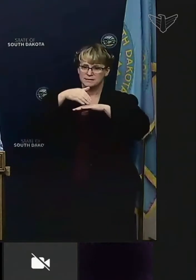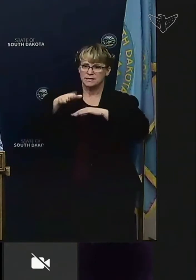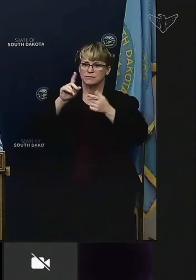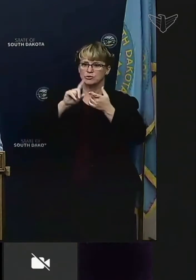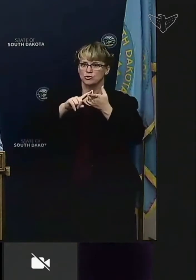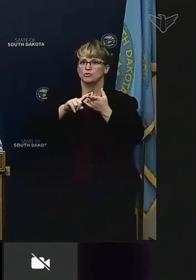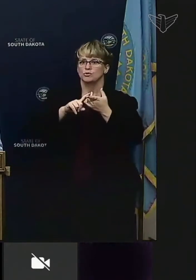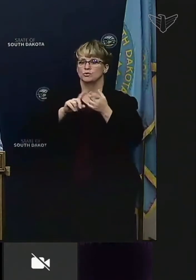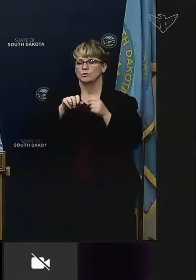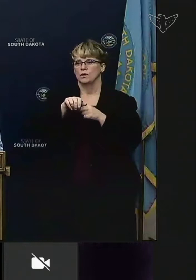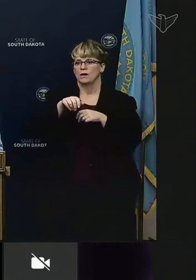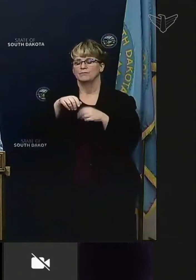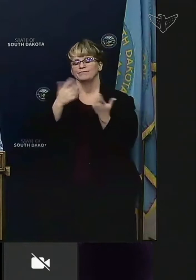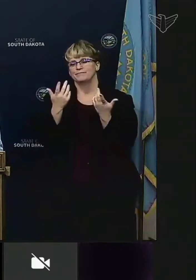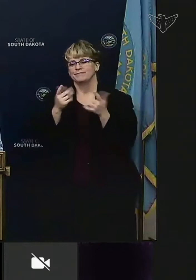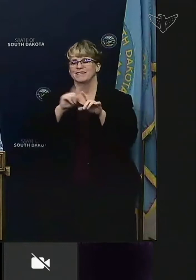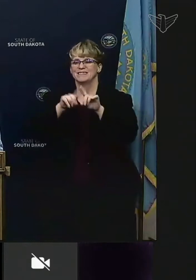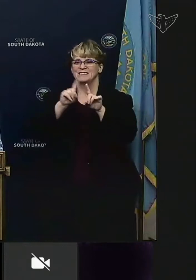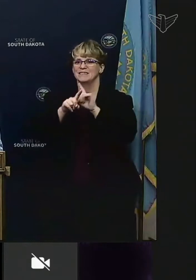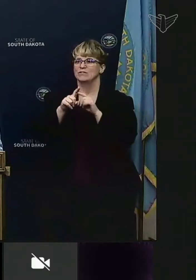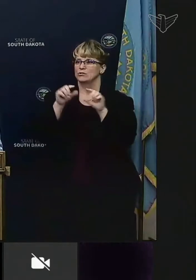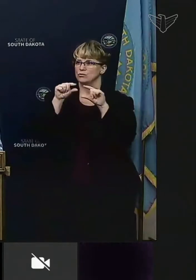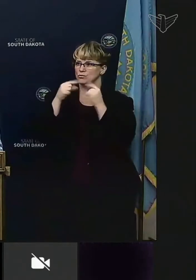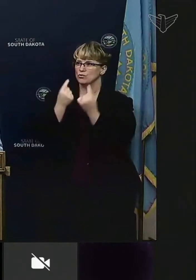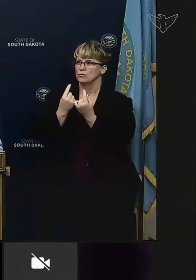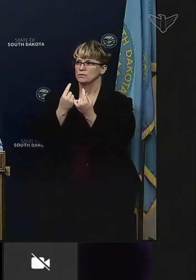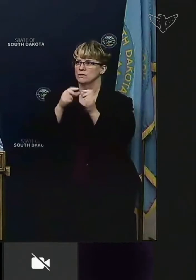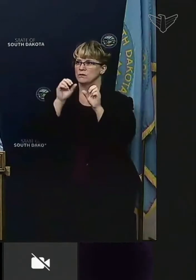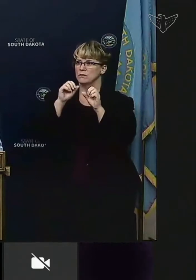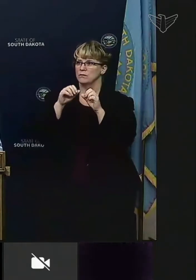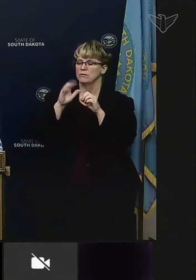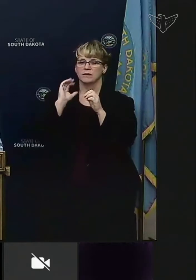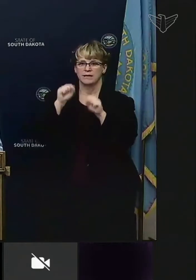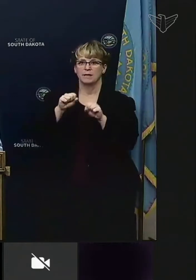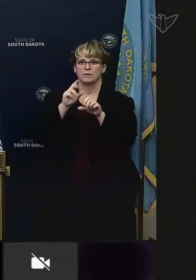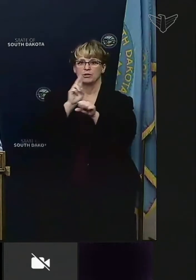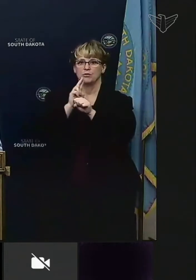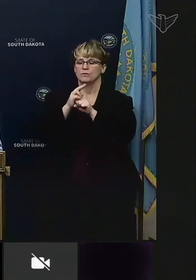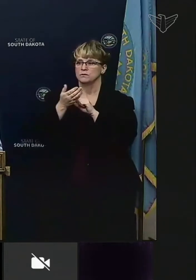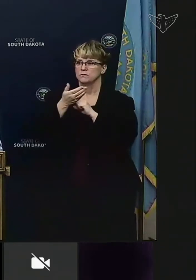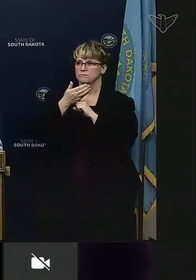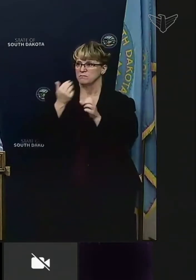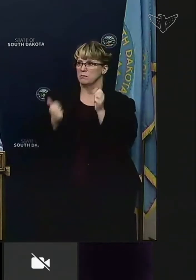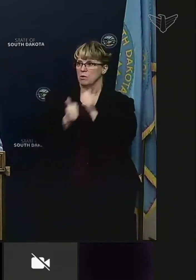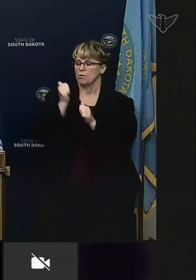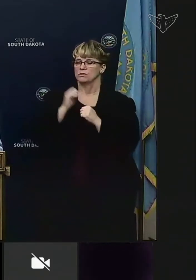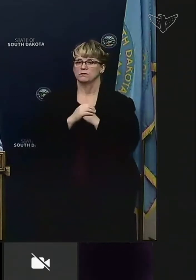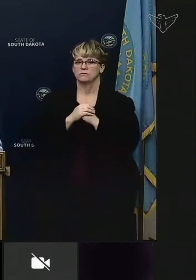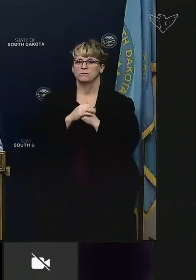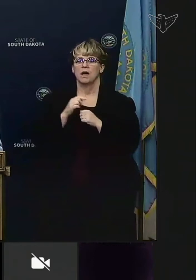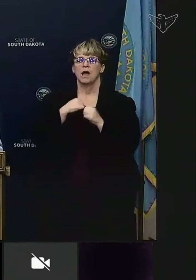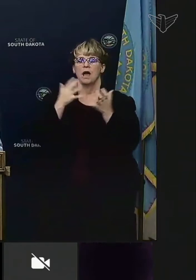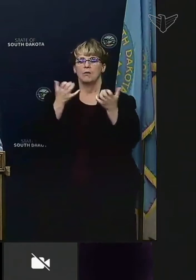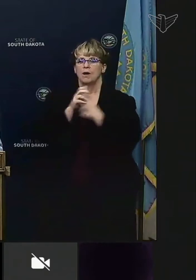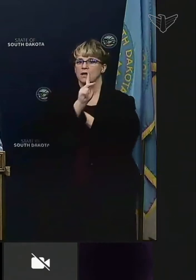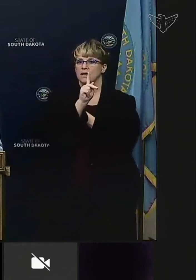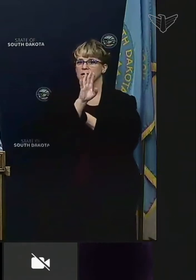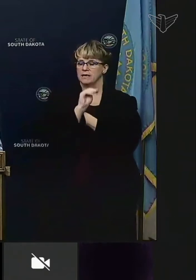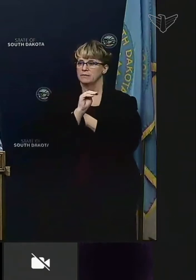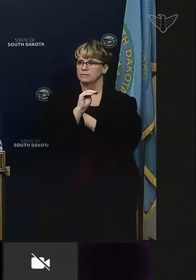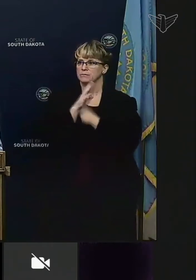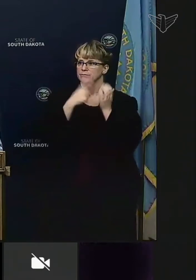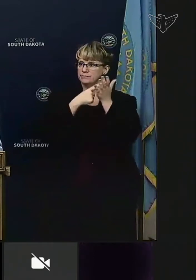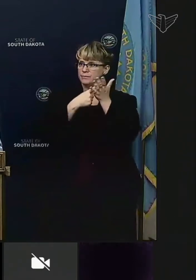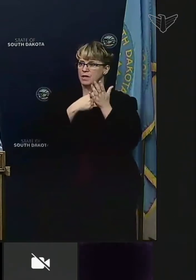out to strategic and select populations where they'll be the most effective. I wanted to have Kim speak a little bit to how